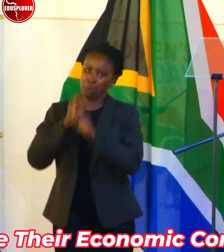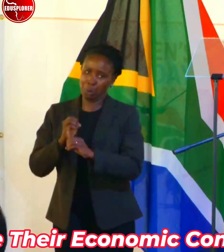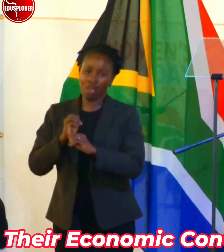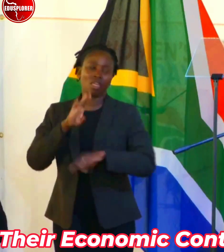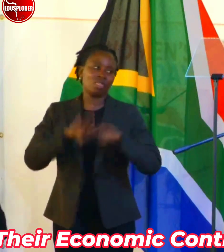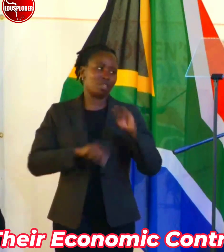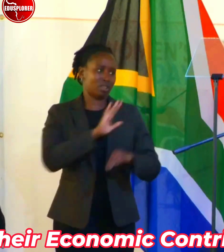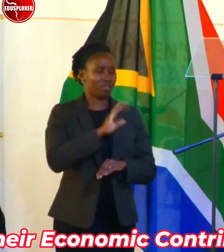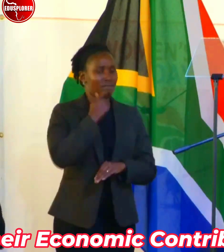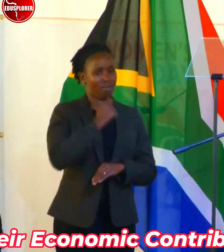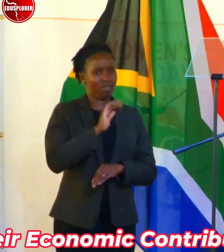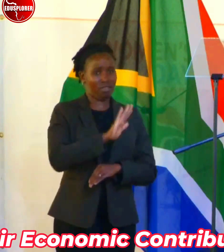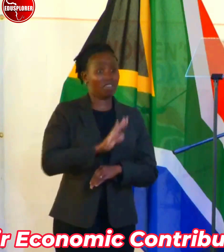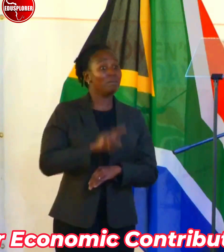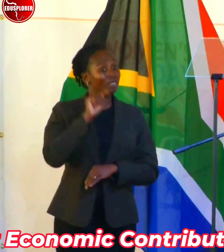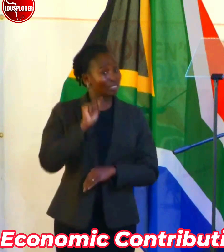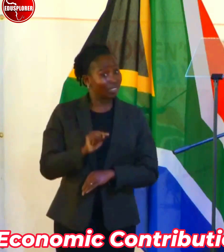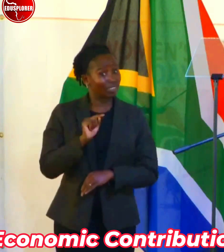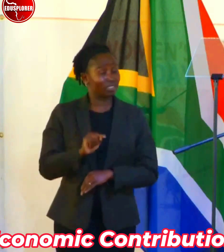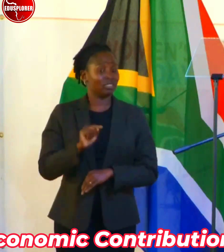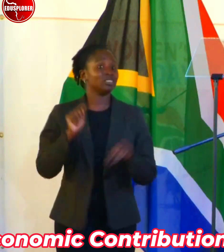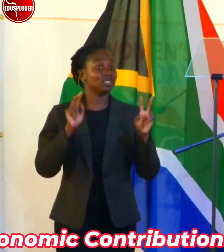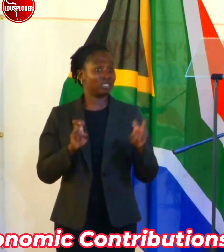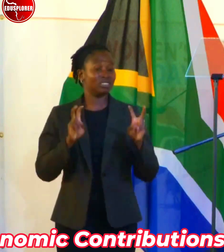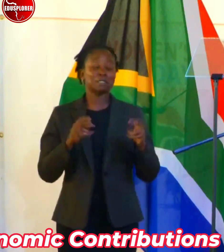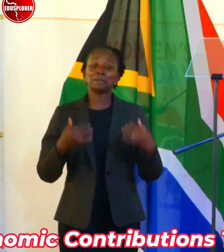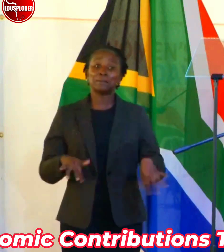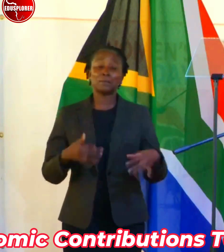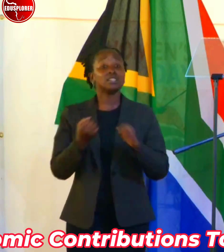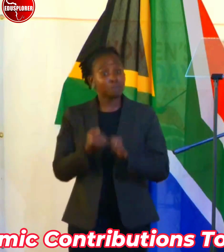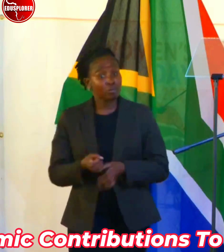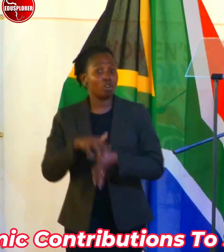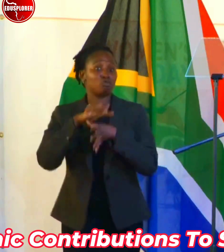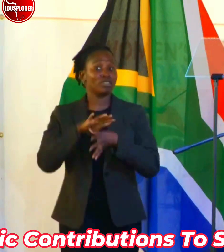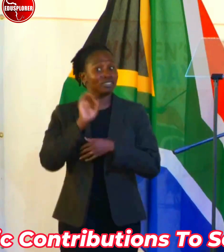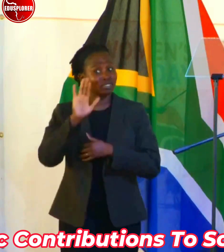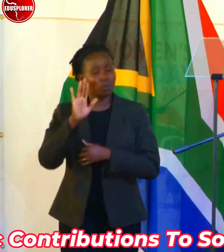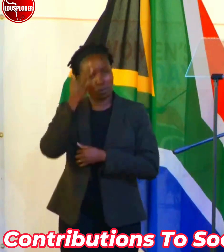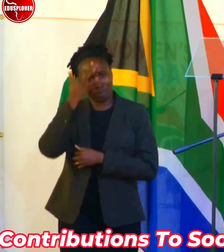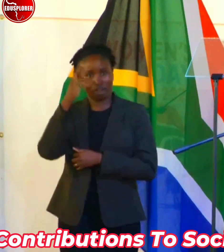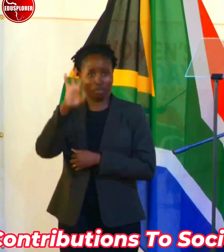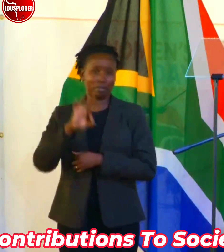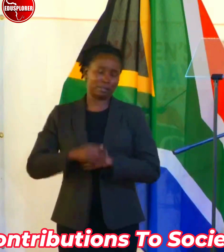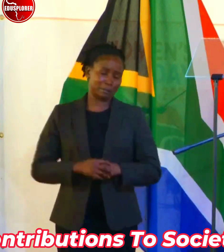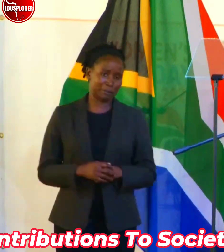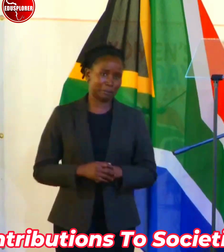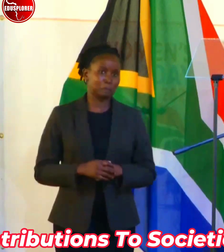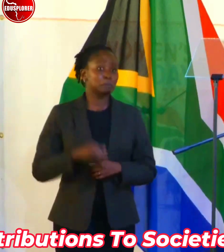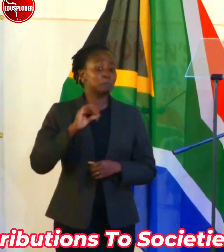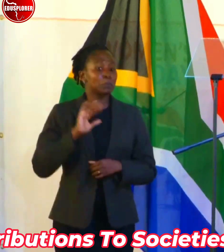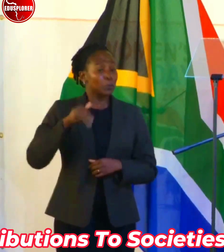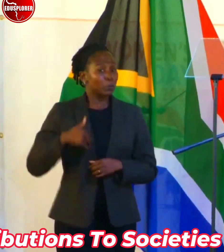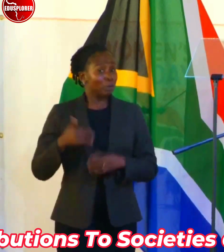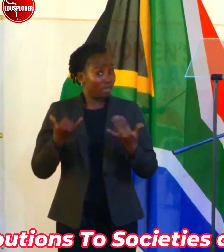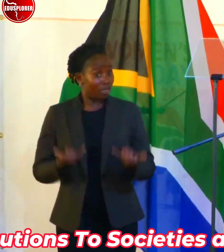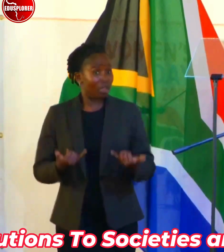men. And this has become and is a priority for our government. Women are more likely